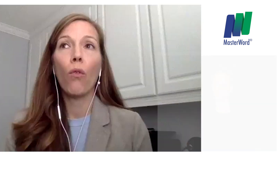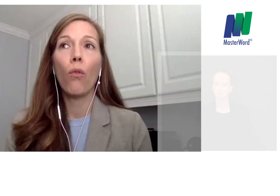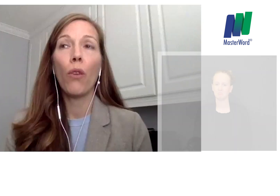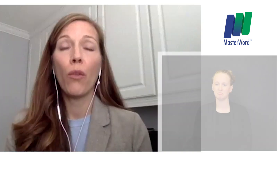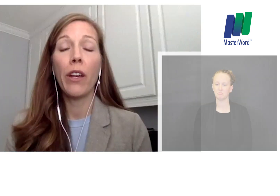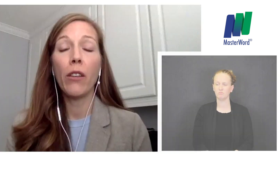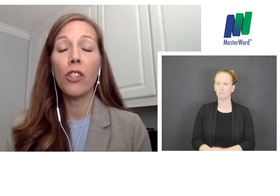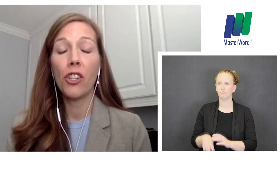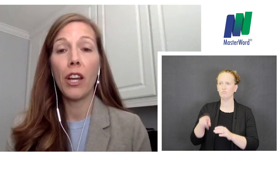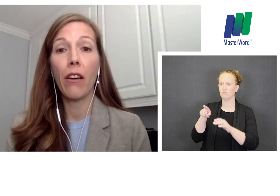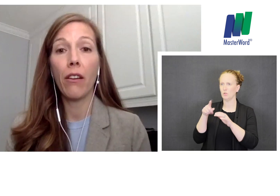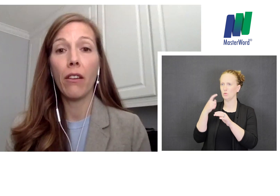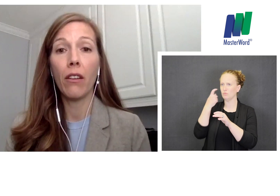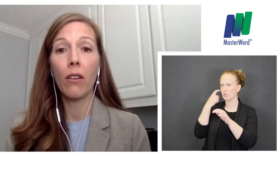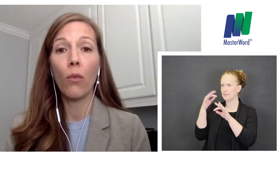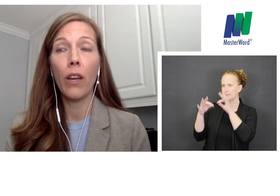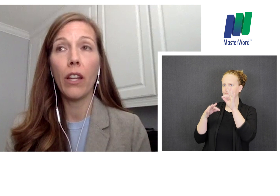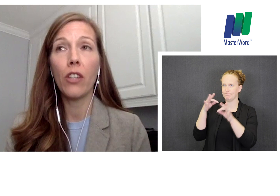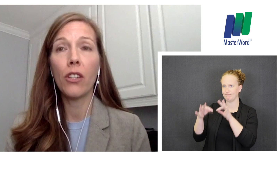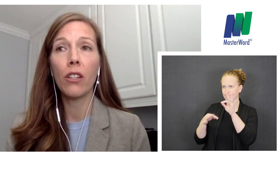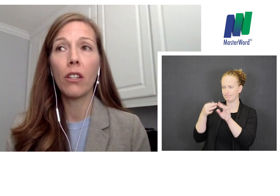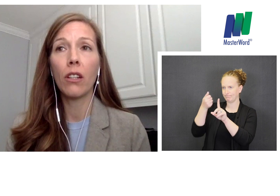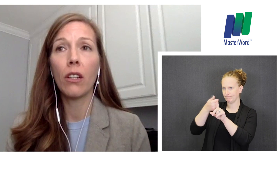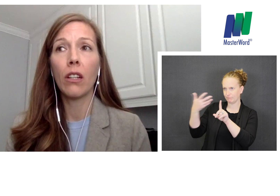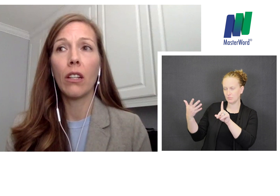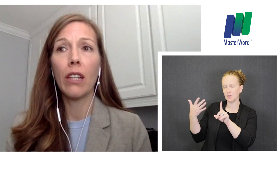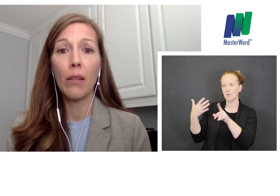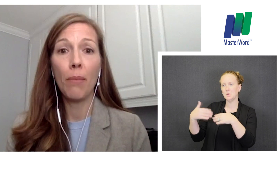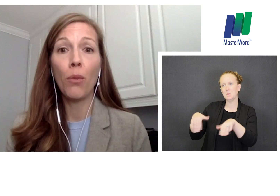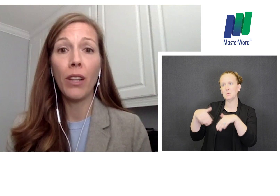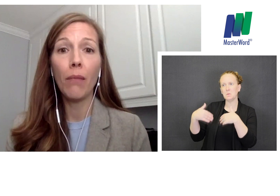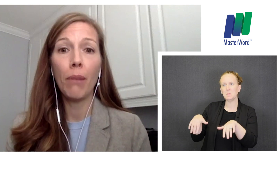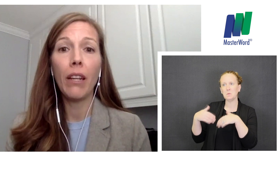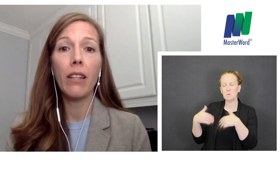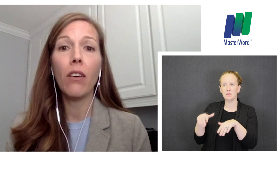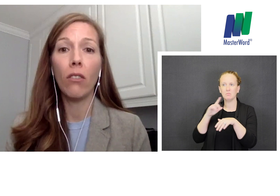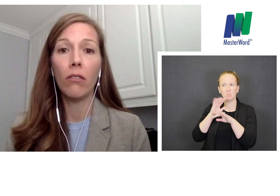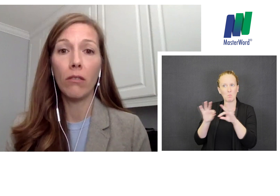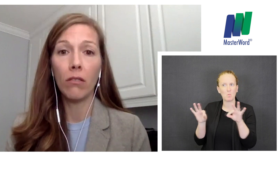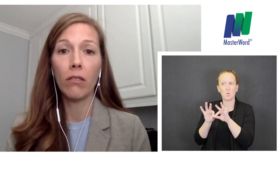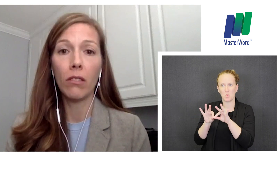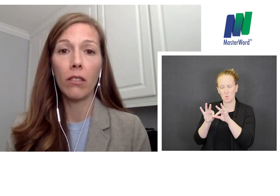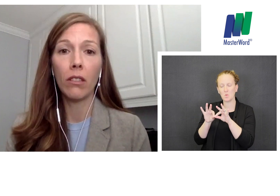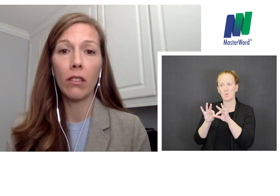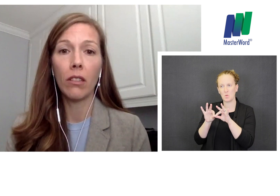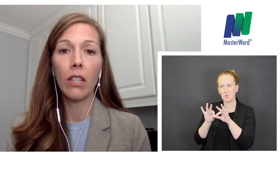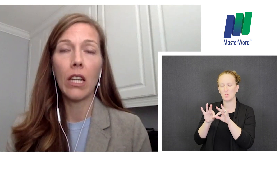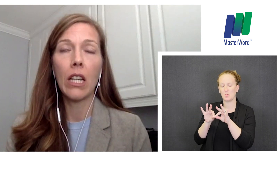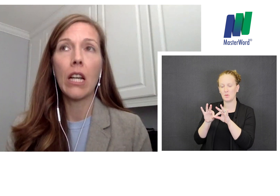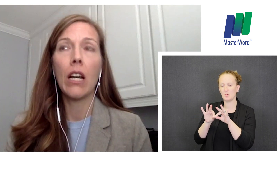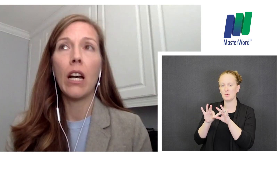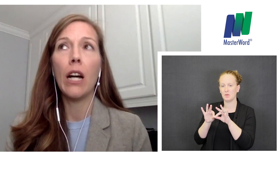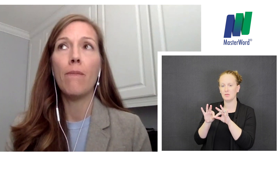So with what you just shared, which is a really big deal,